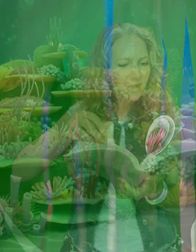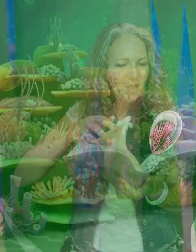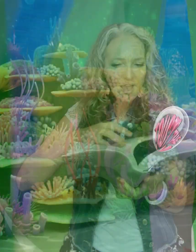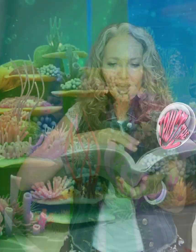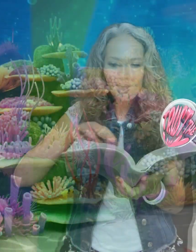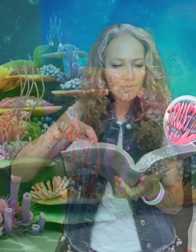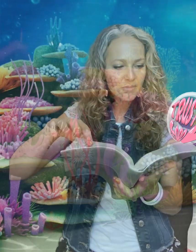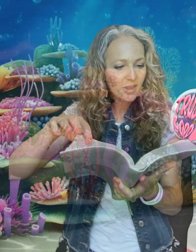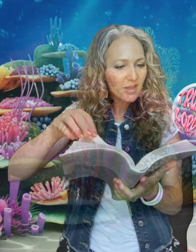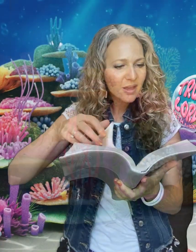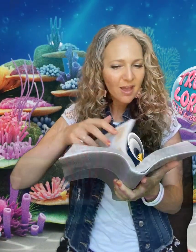Arrived.